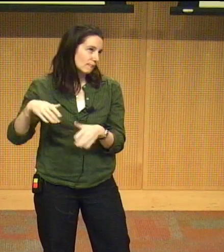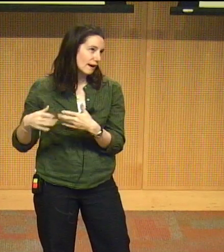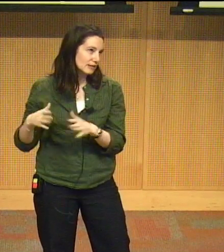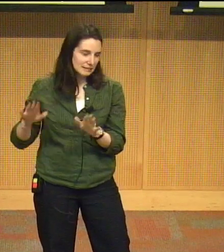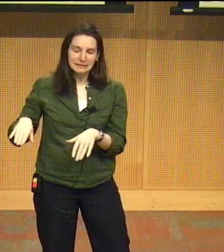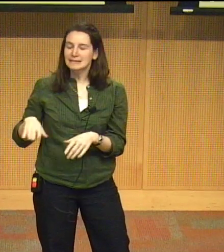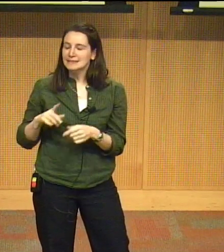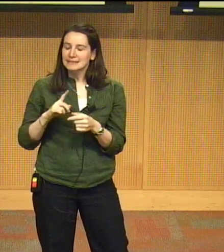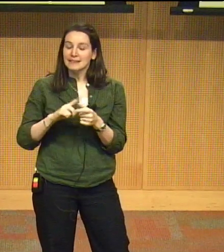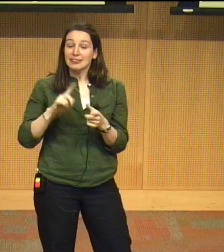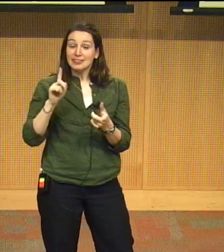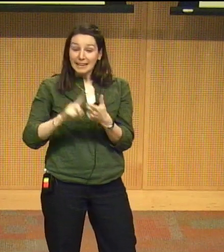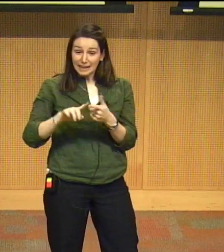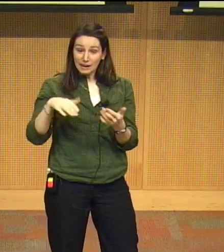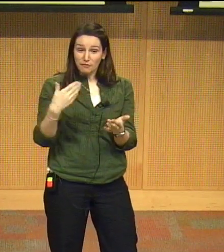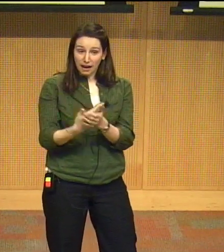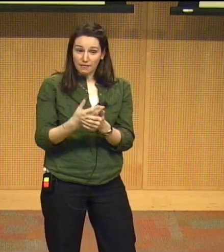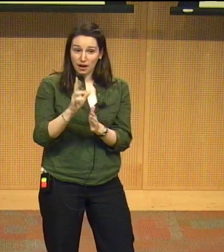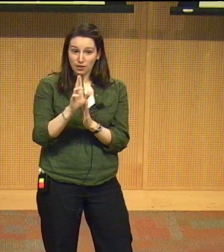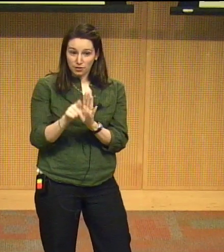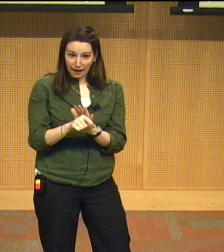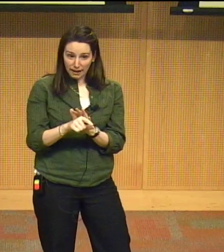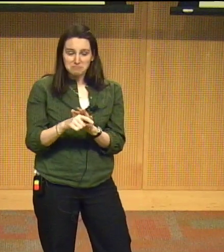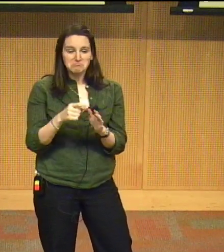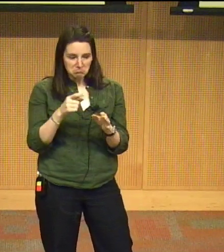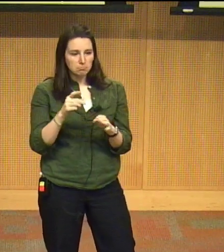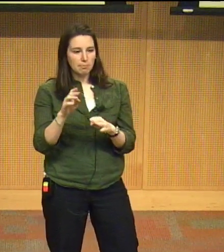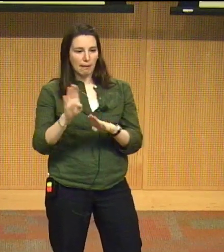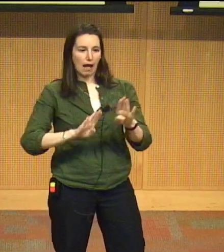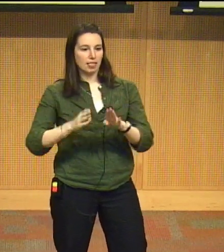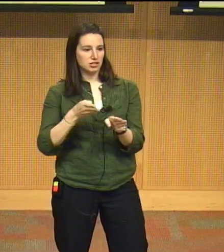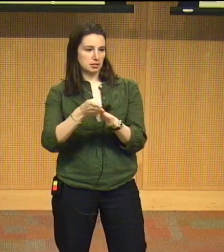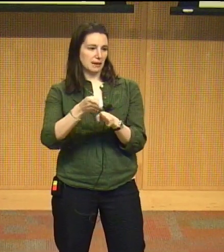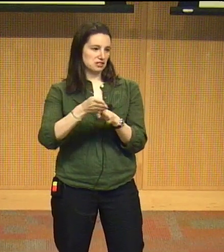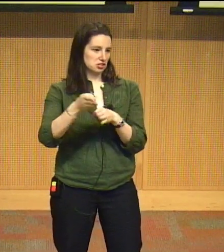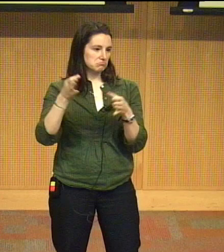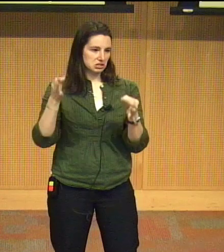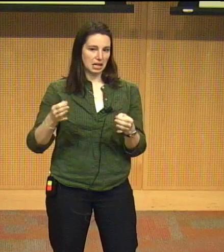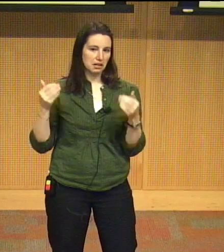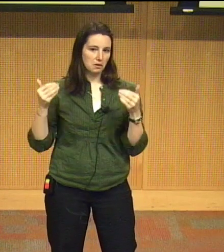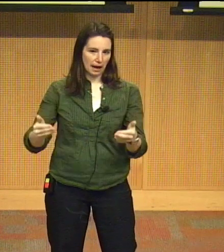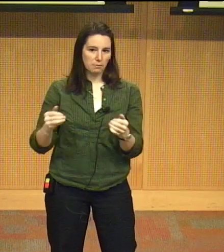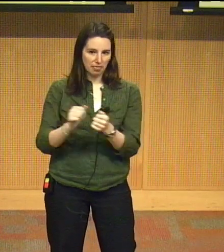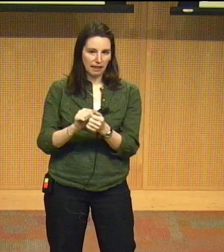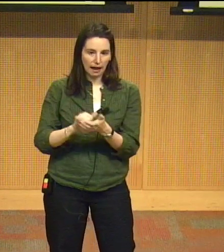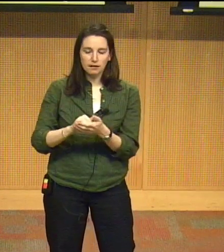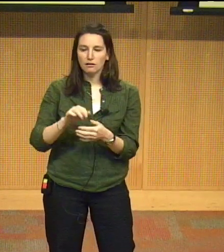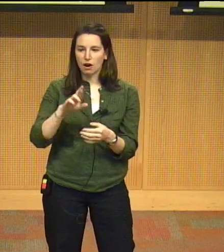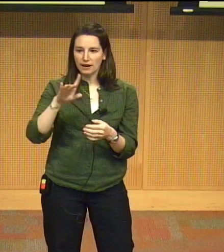Whatever. Then I arrived at undergrad, biology major. Decided to go ahead with that,